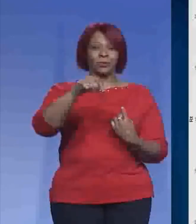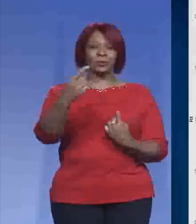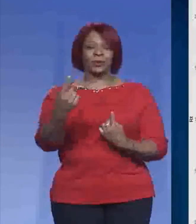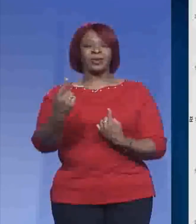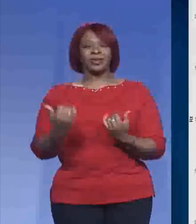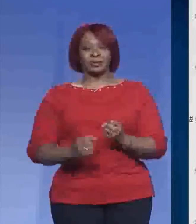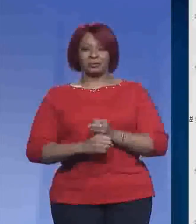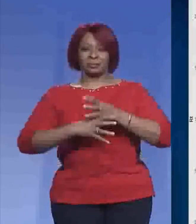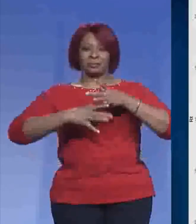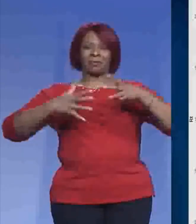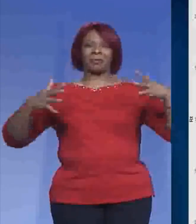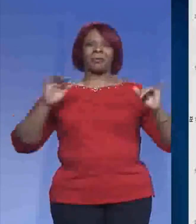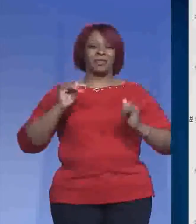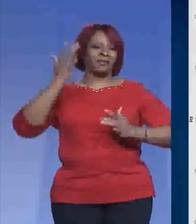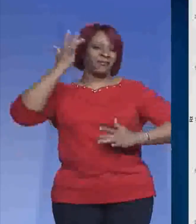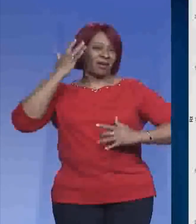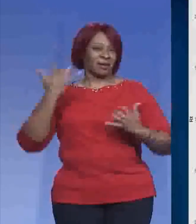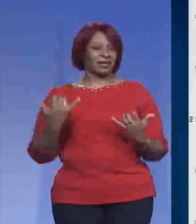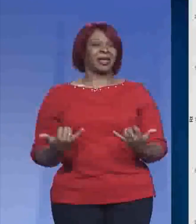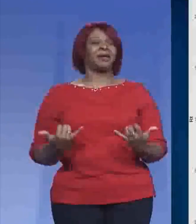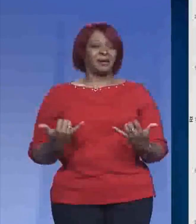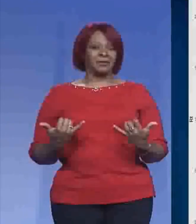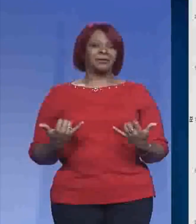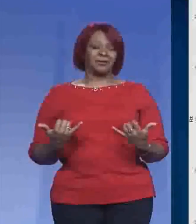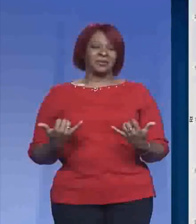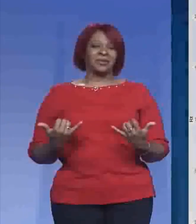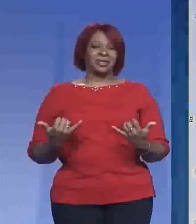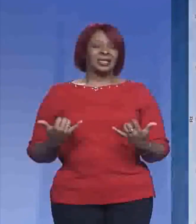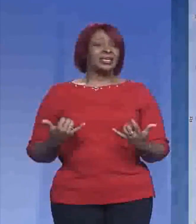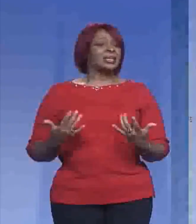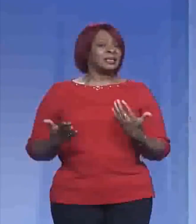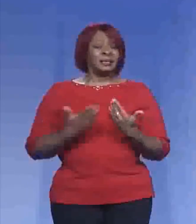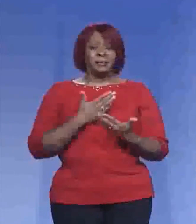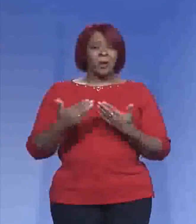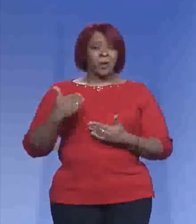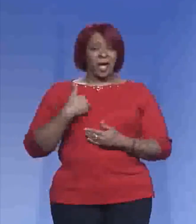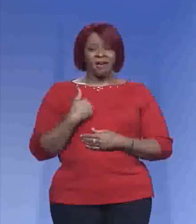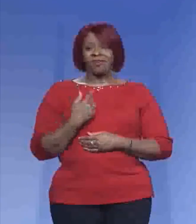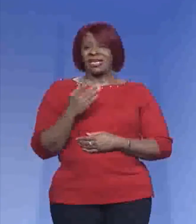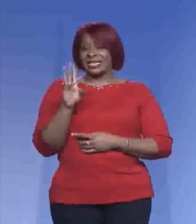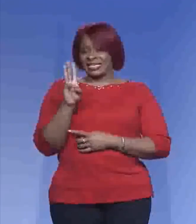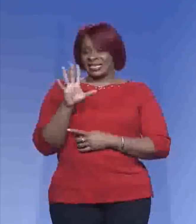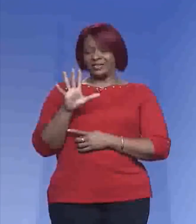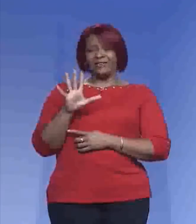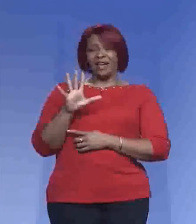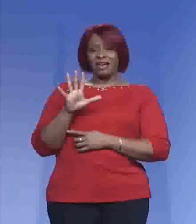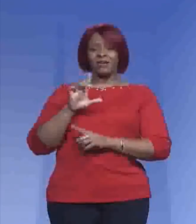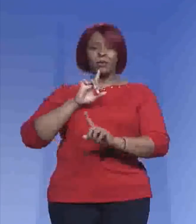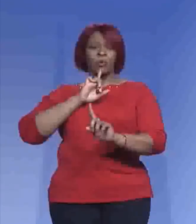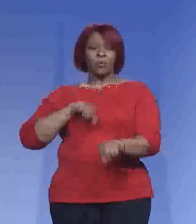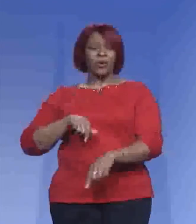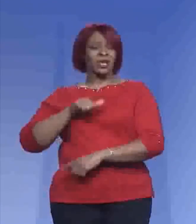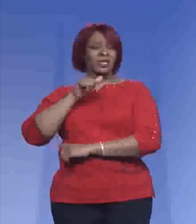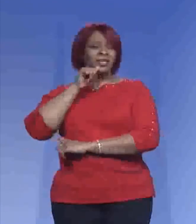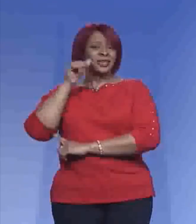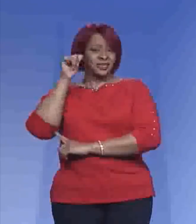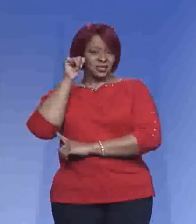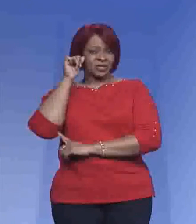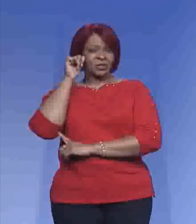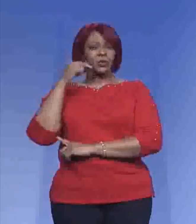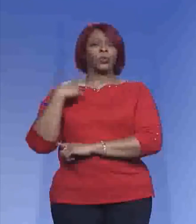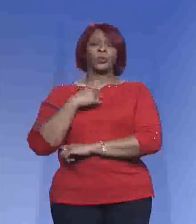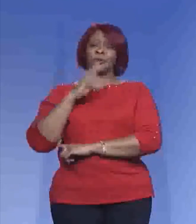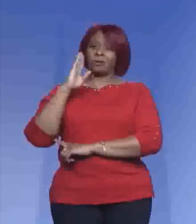growing the epidemic. And so in spite of the fact that we only had 65 cases reported yesterday,